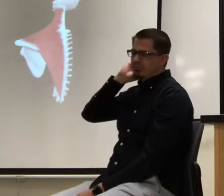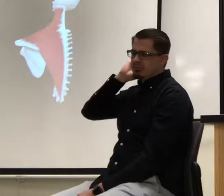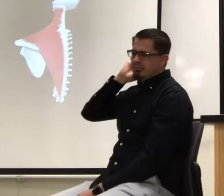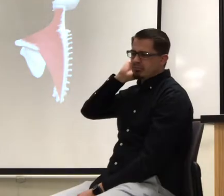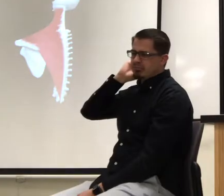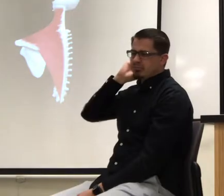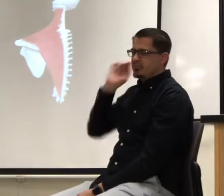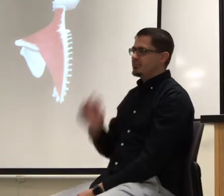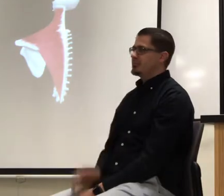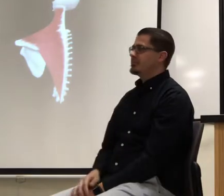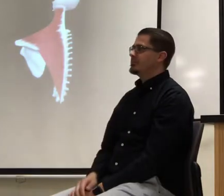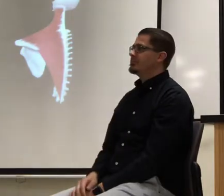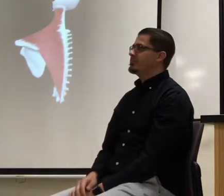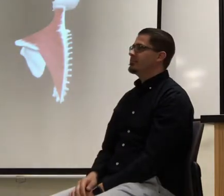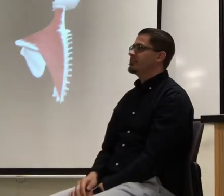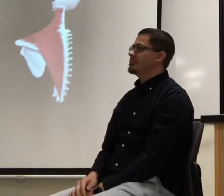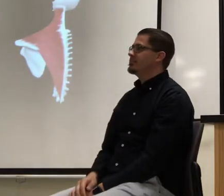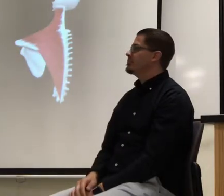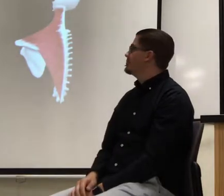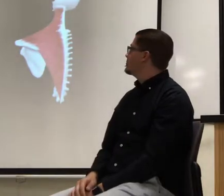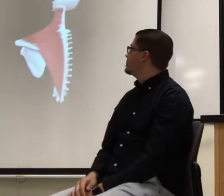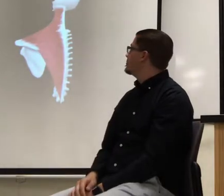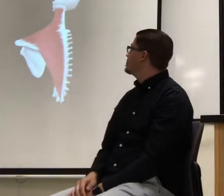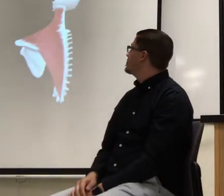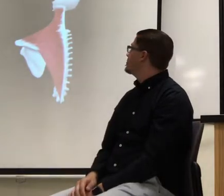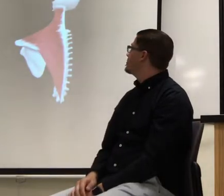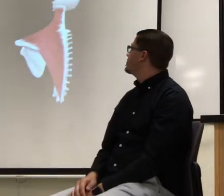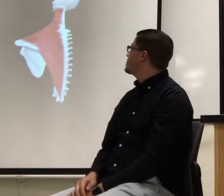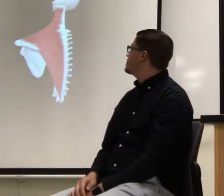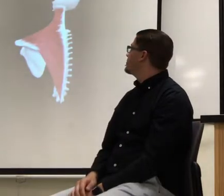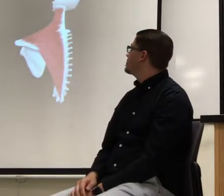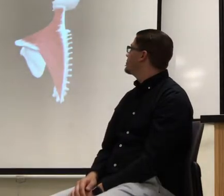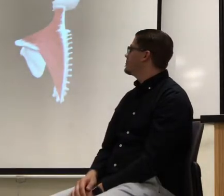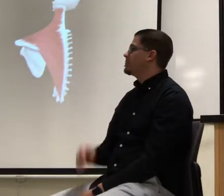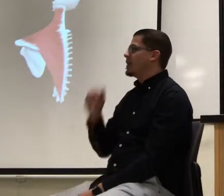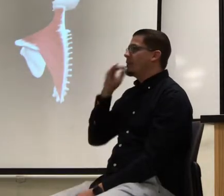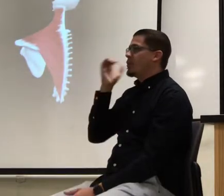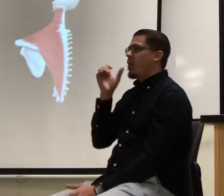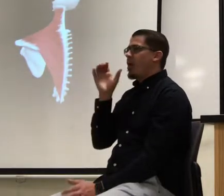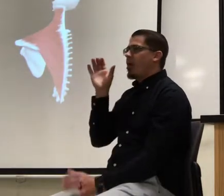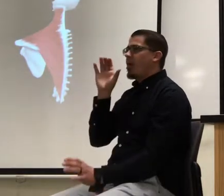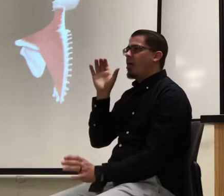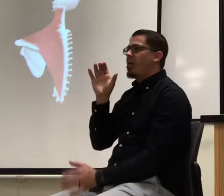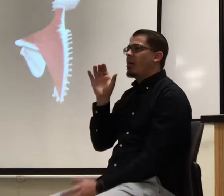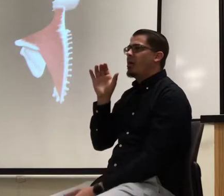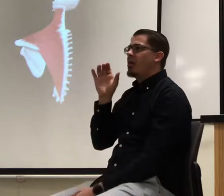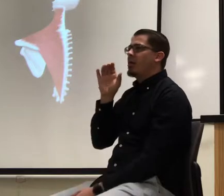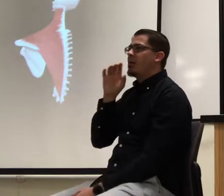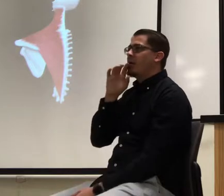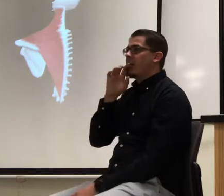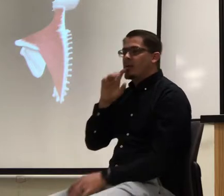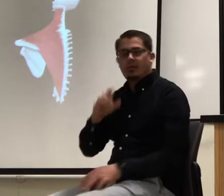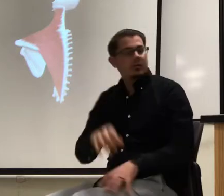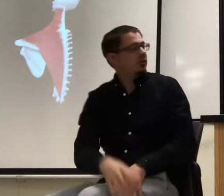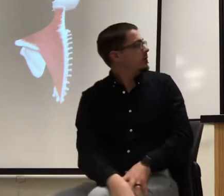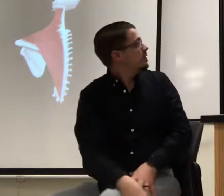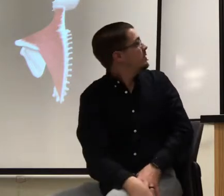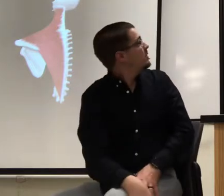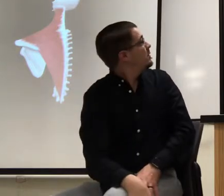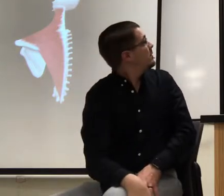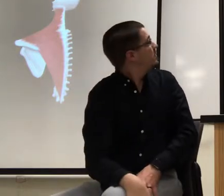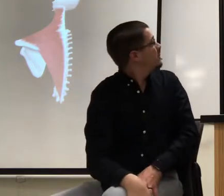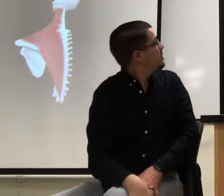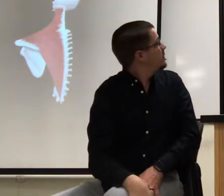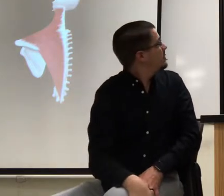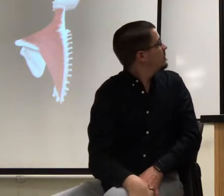So if you want to look that up, please do. Just go to the skull chapter and look up external